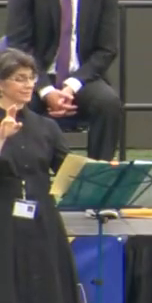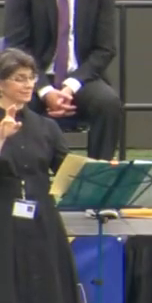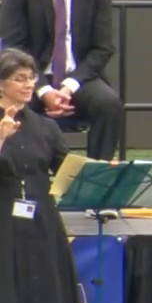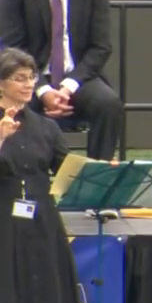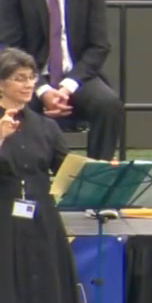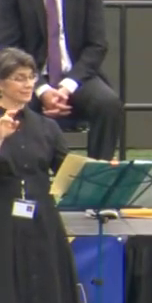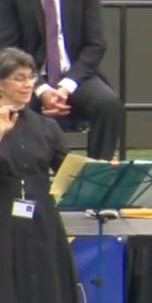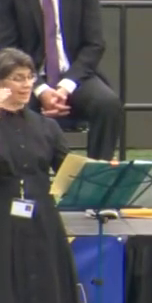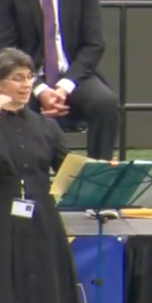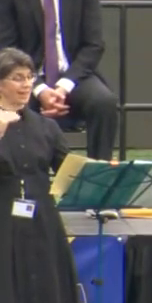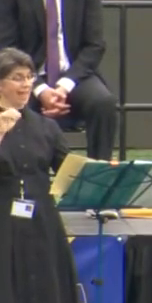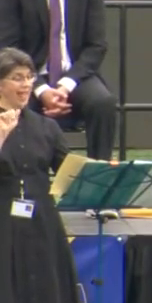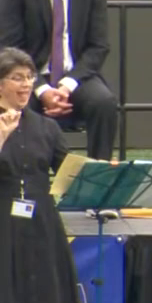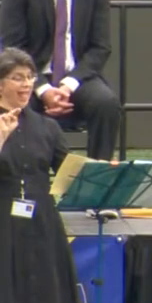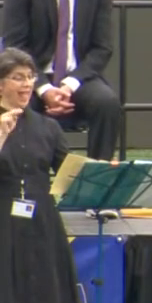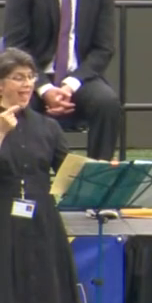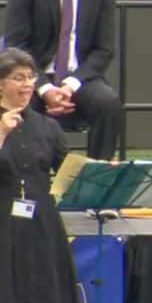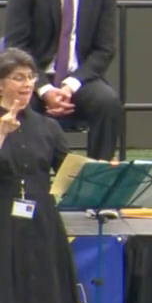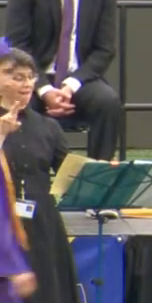Angus Lincoln.